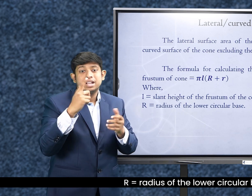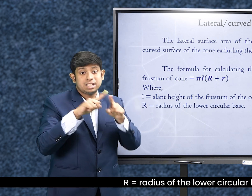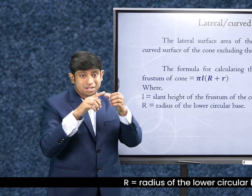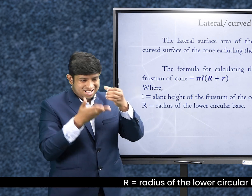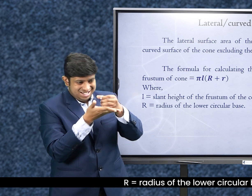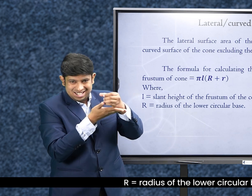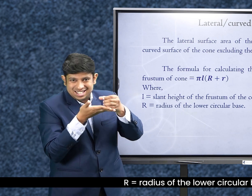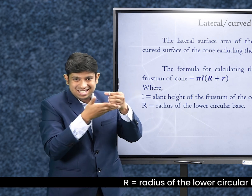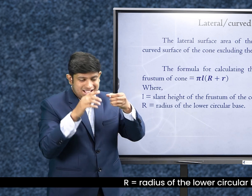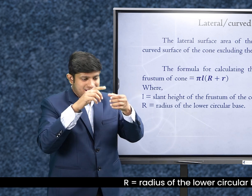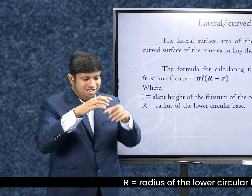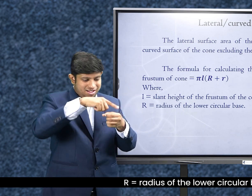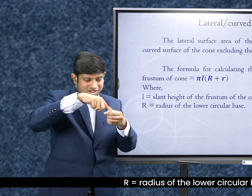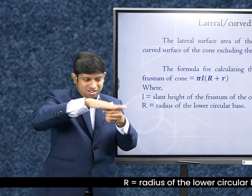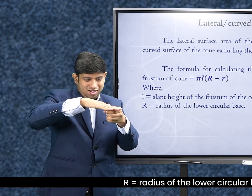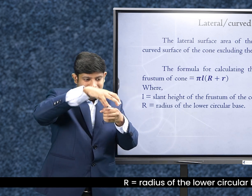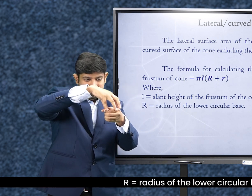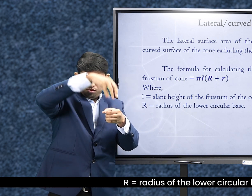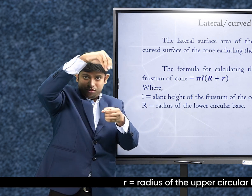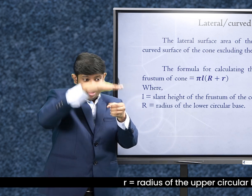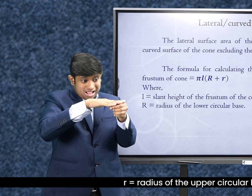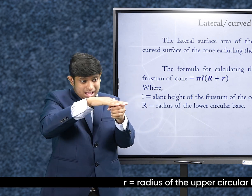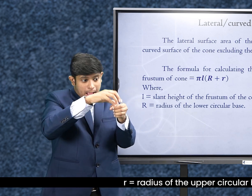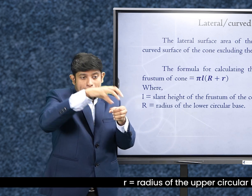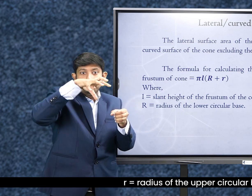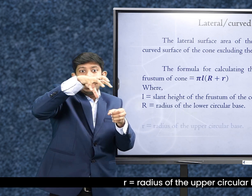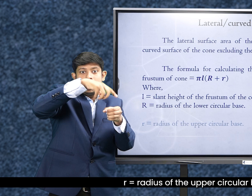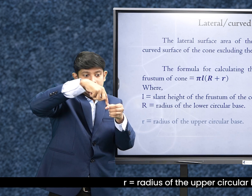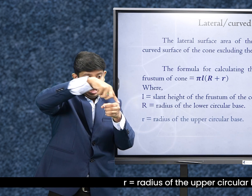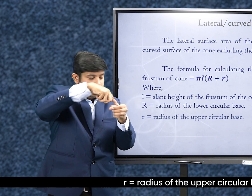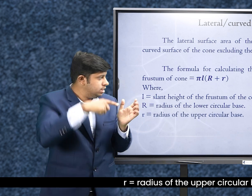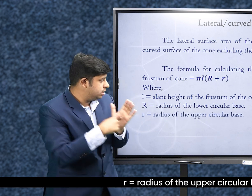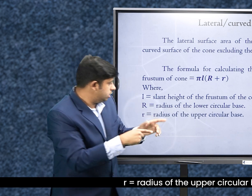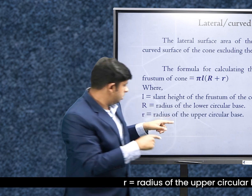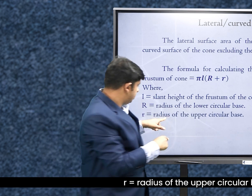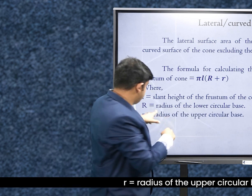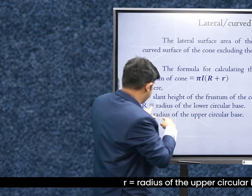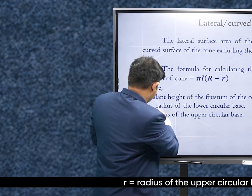R is equal to radius of the lower circular base, small r is equal to radius of the upper circular base.